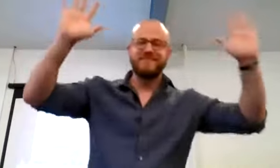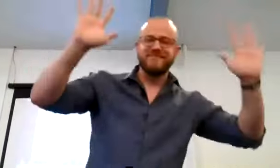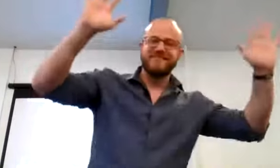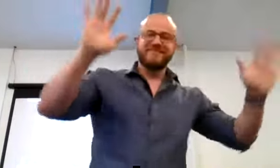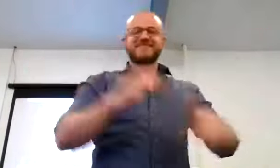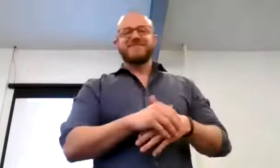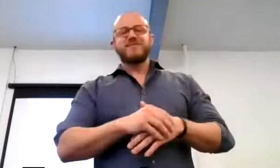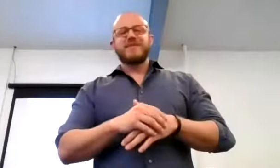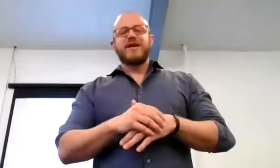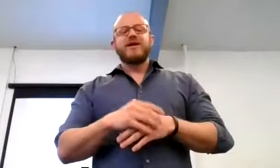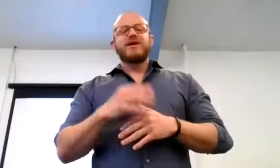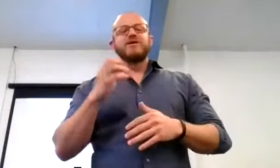ooh, ooh, raise the roof.